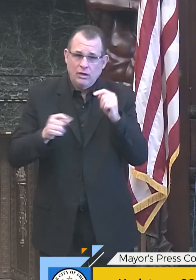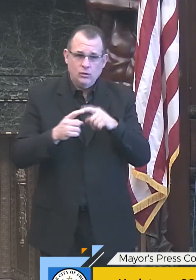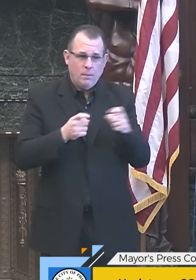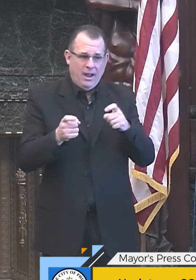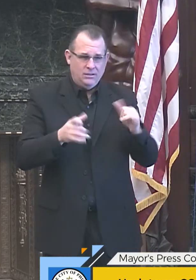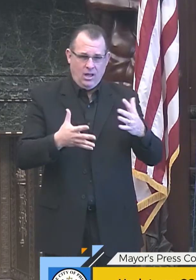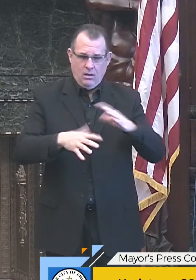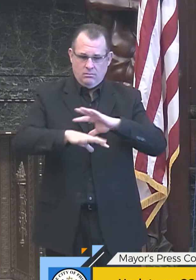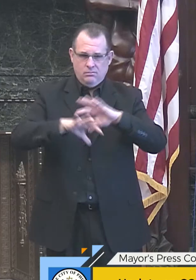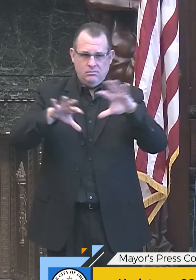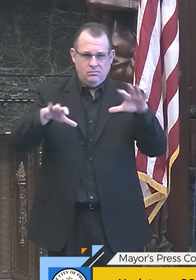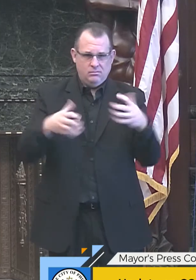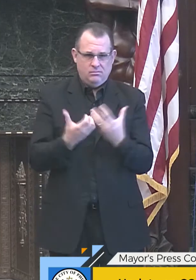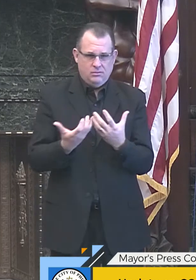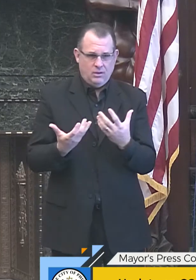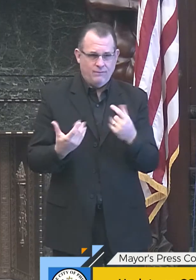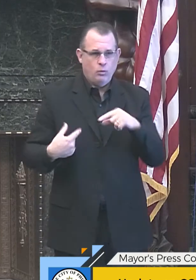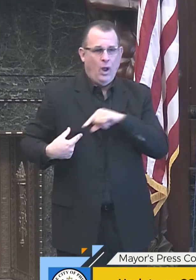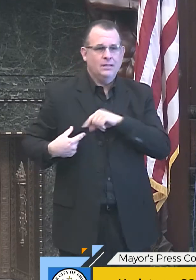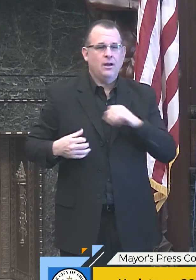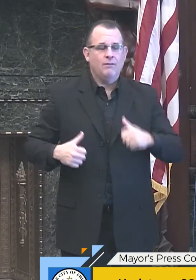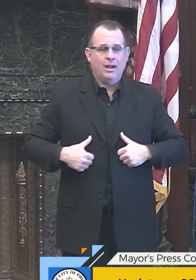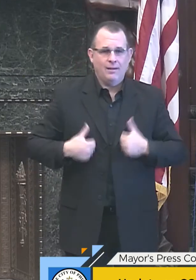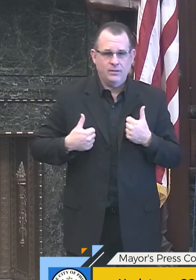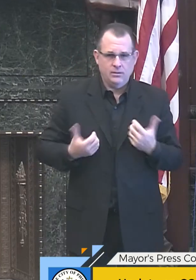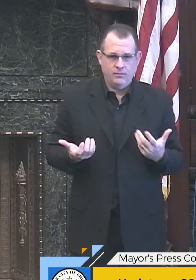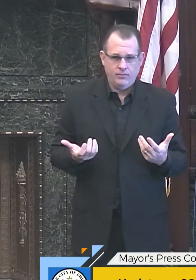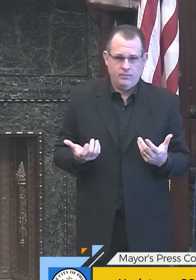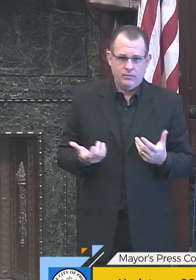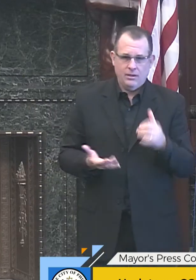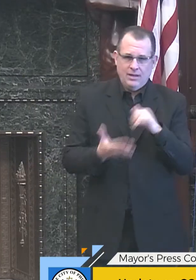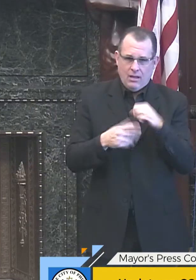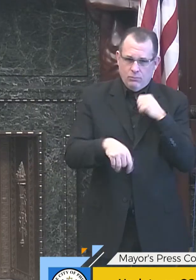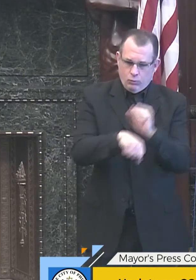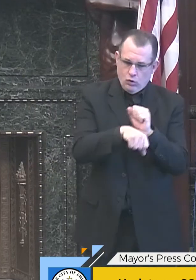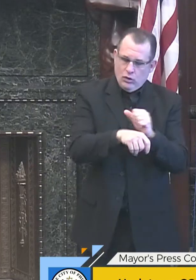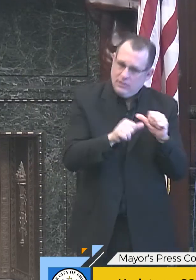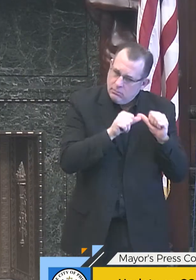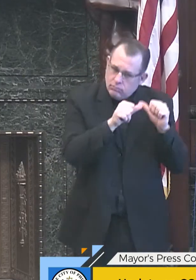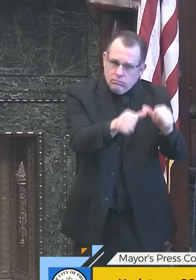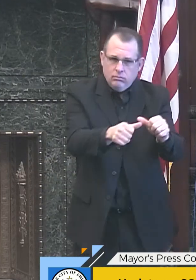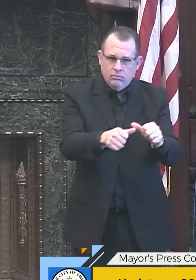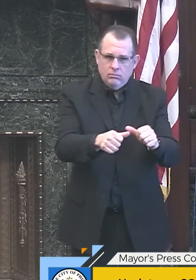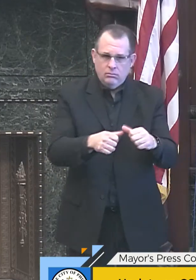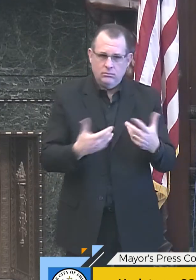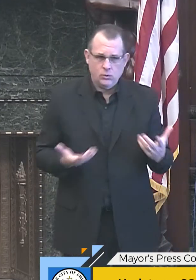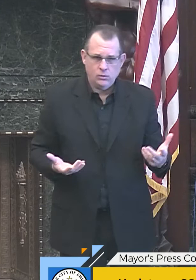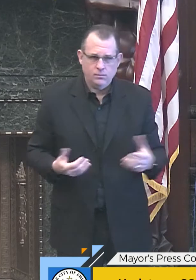deal with the quality of life issues that they're facing. That work hasn't stopped and is continuing ongoing.